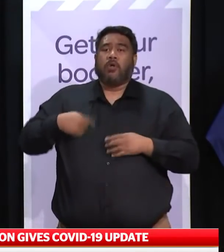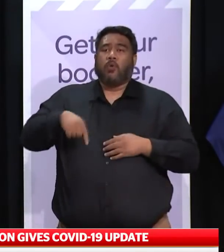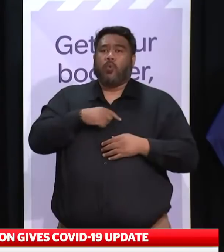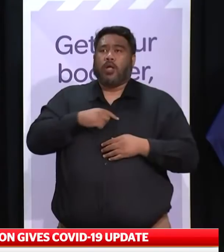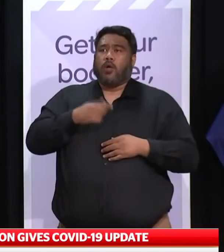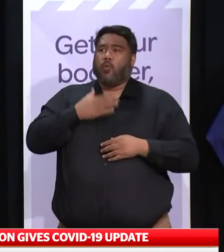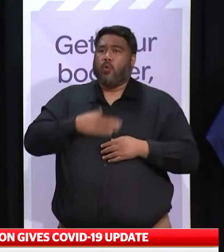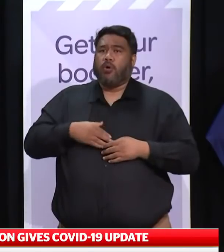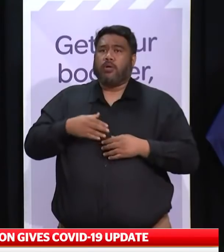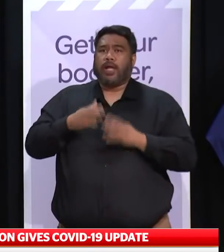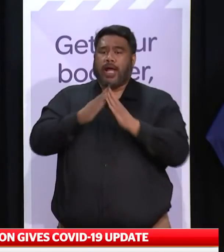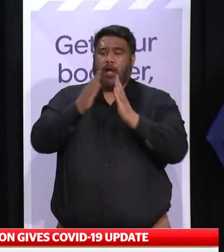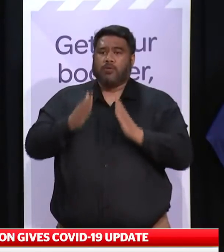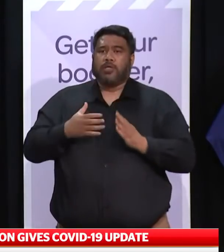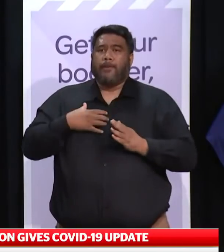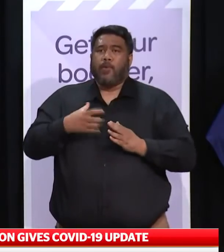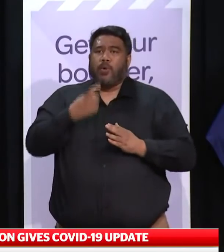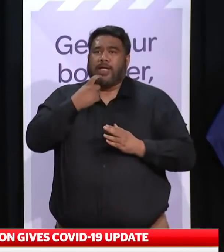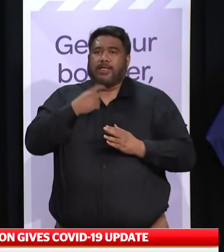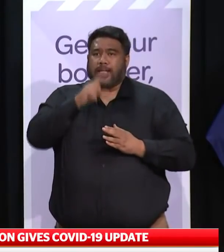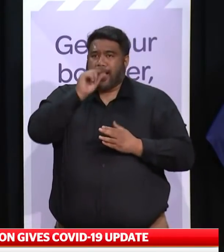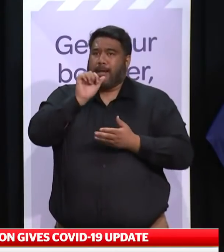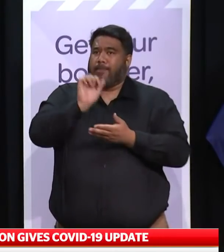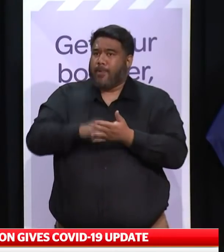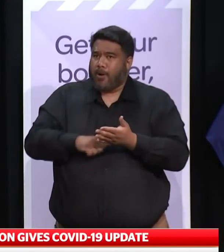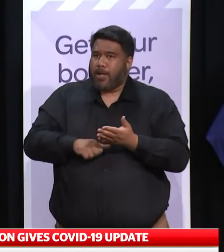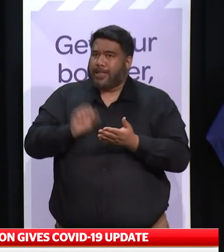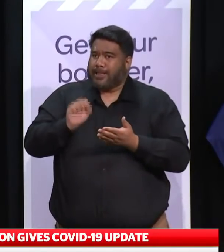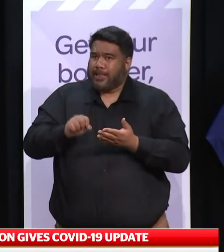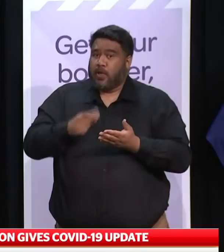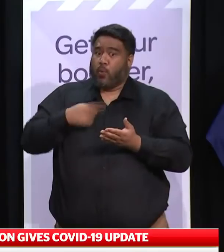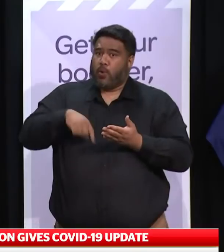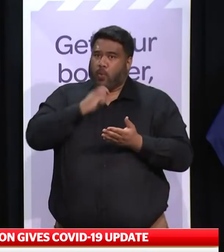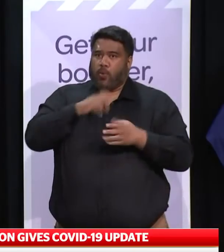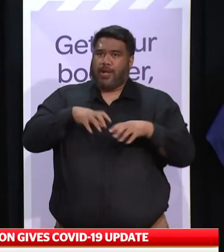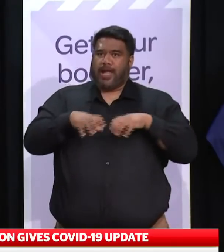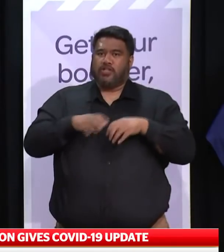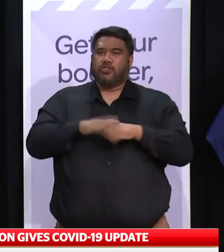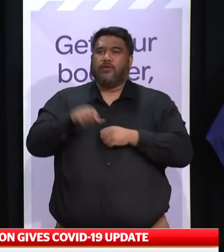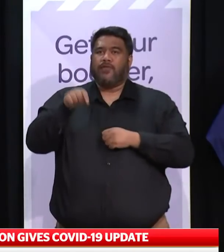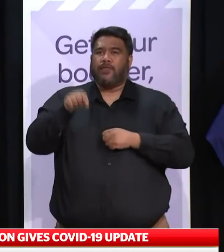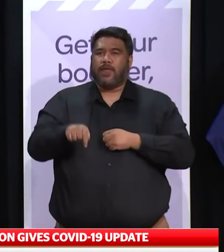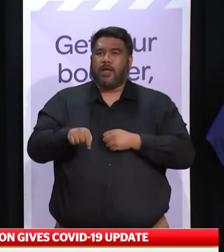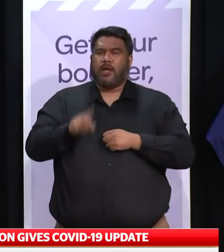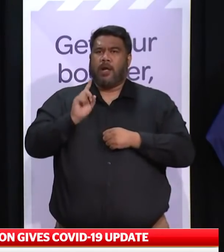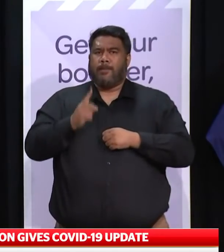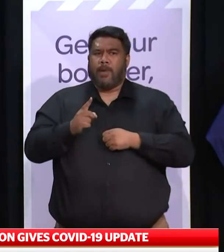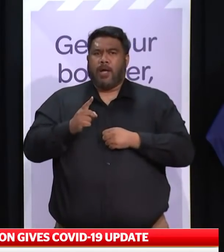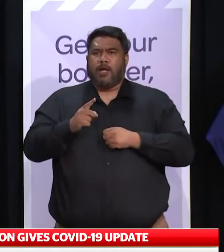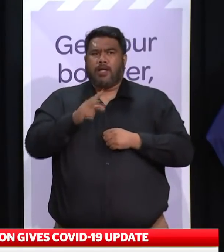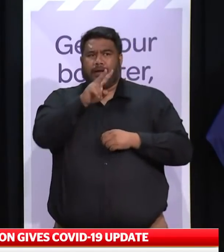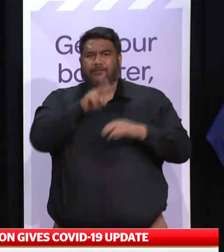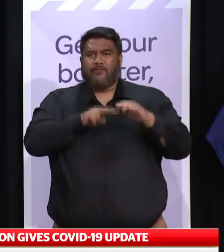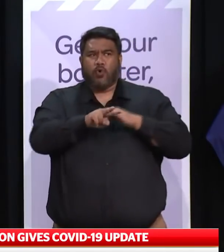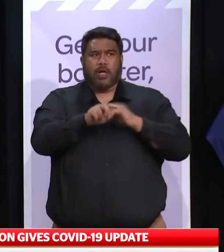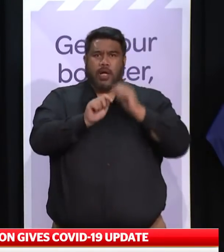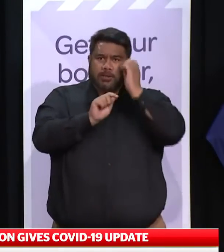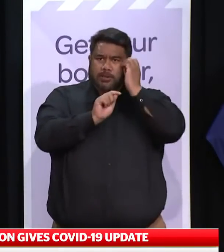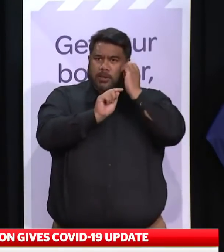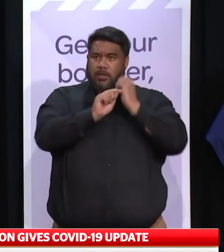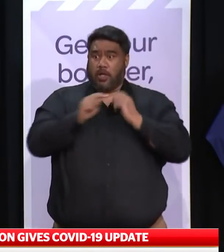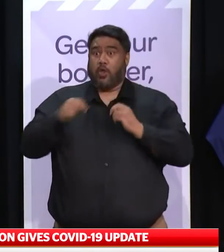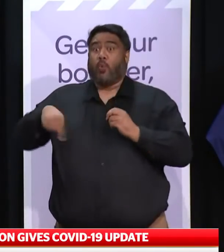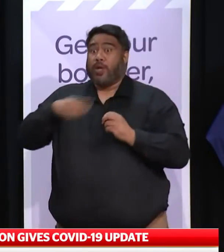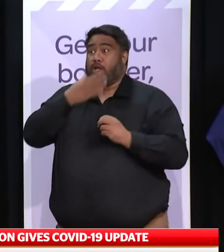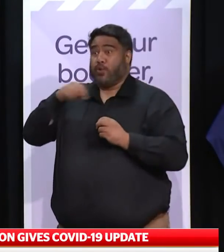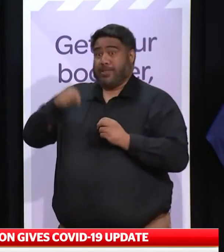housing to be more affordable and that we will take action to do that, but I haven't seen anything in the forecasts that we rely on